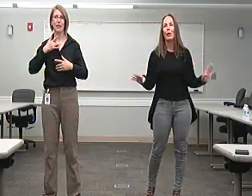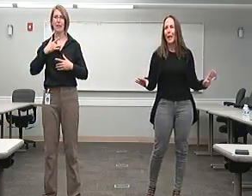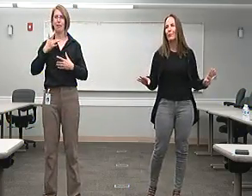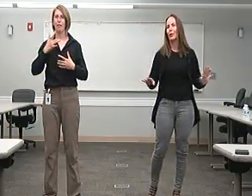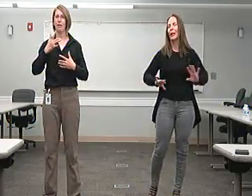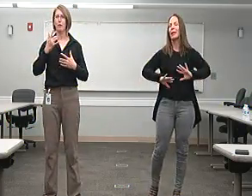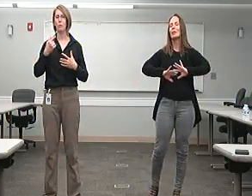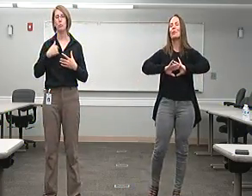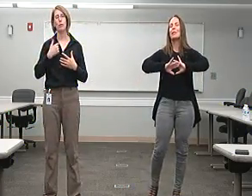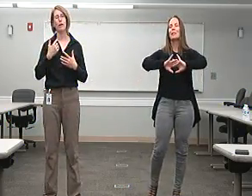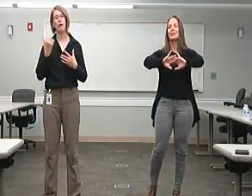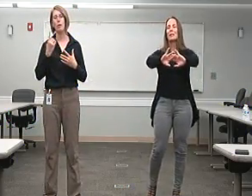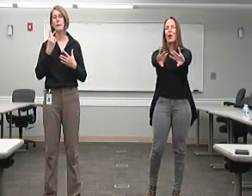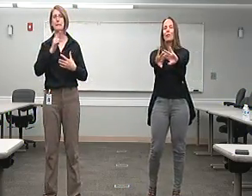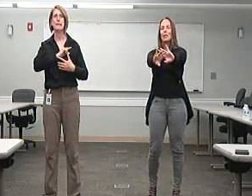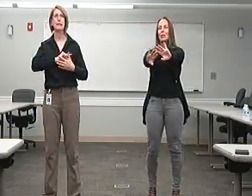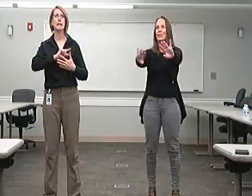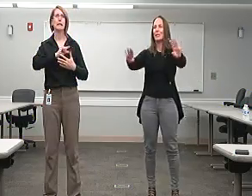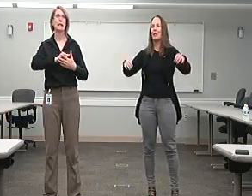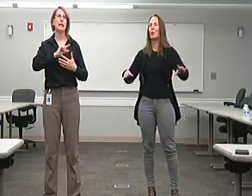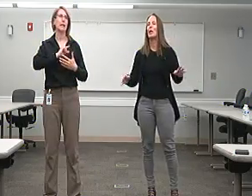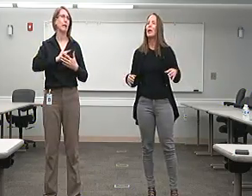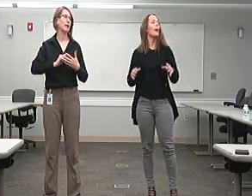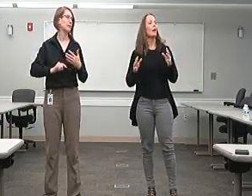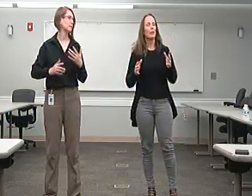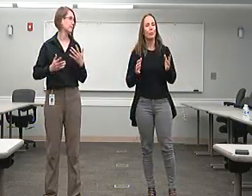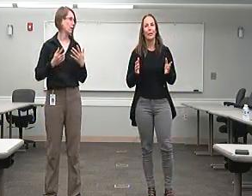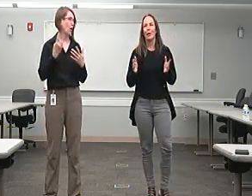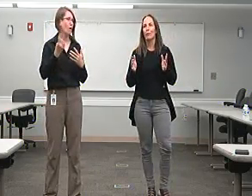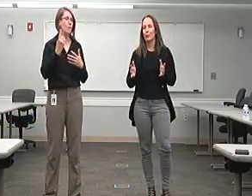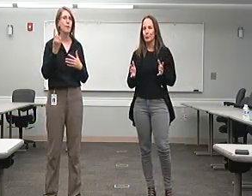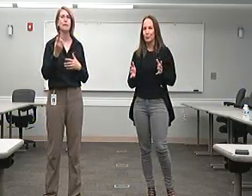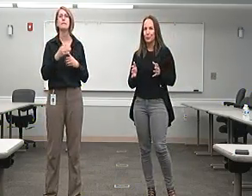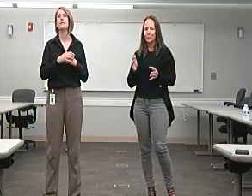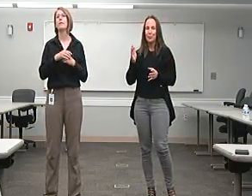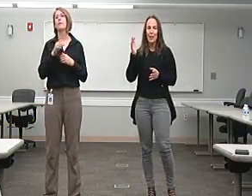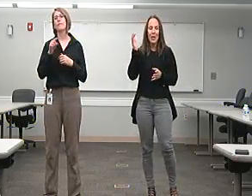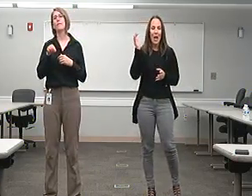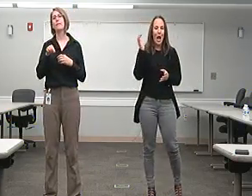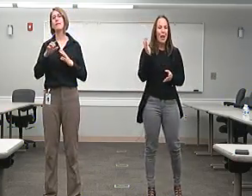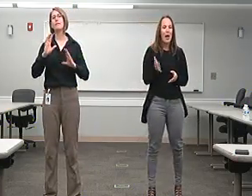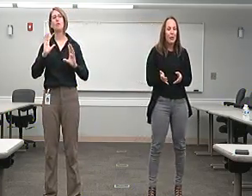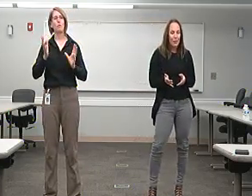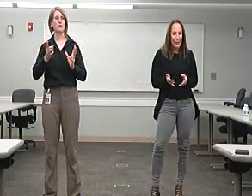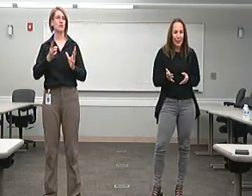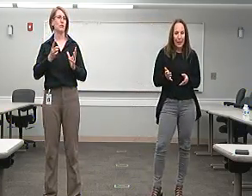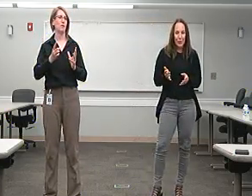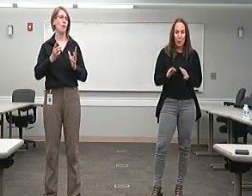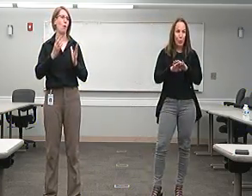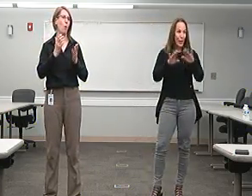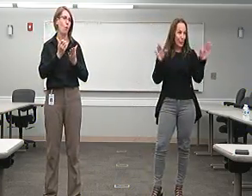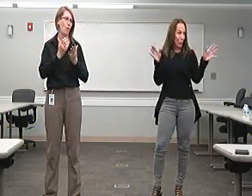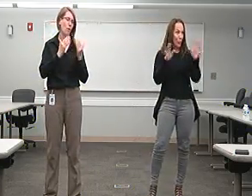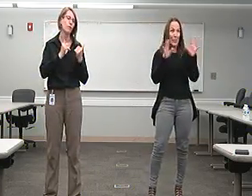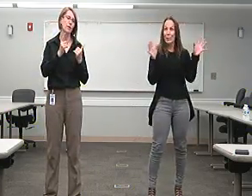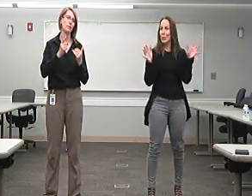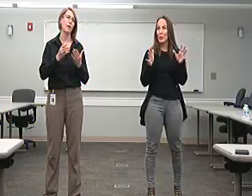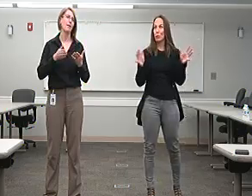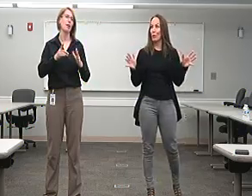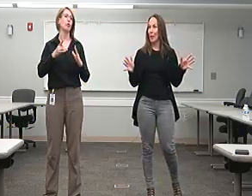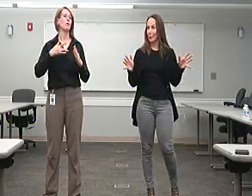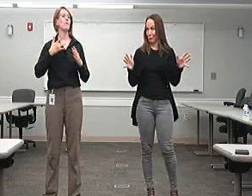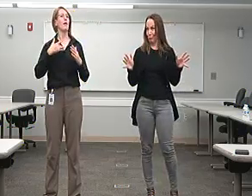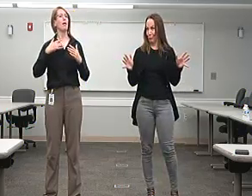this conversation is to give you a little bit of room. Another thing, so brains don't discriminate